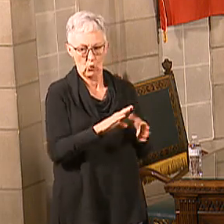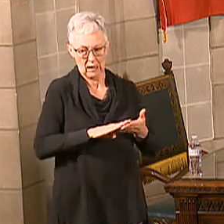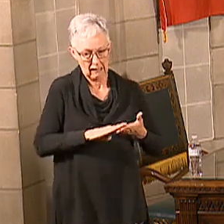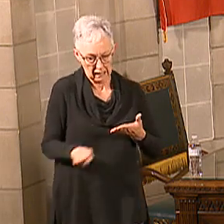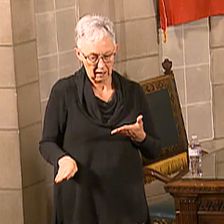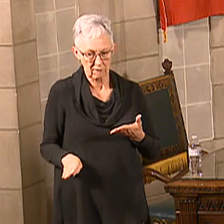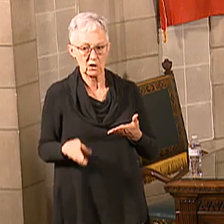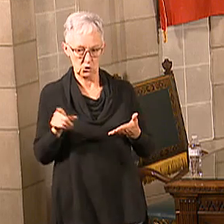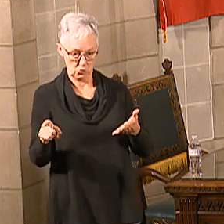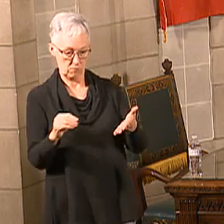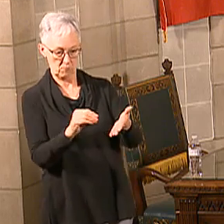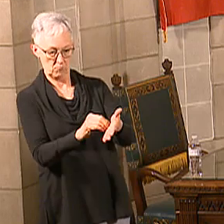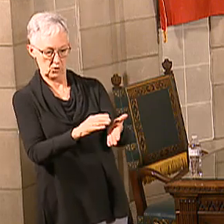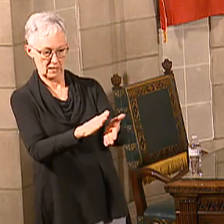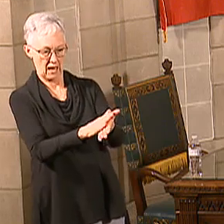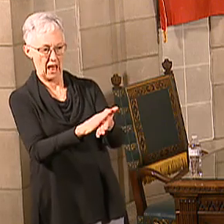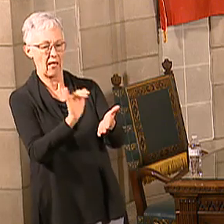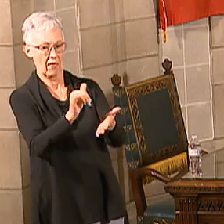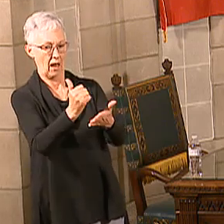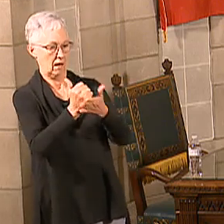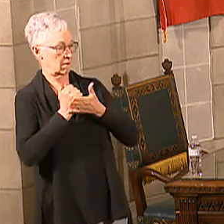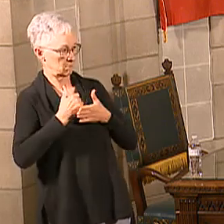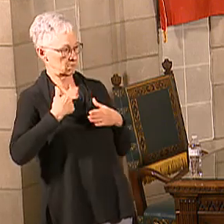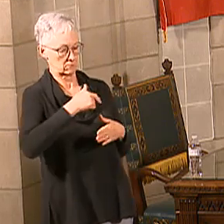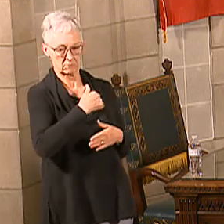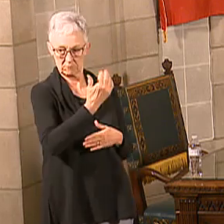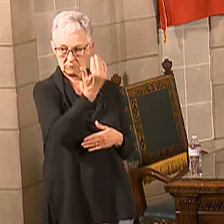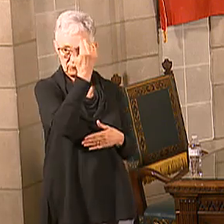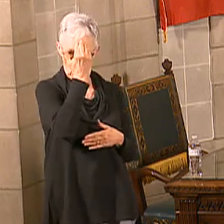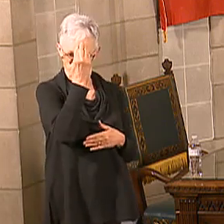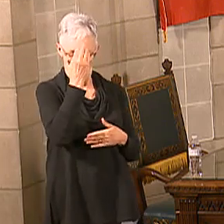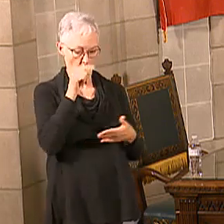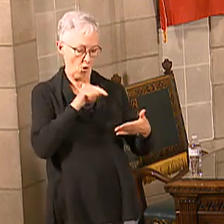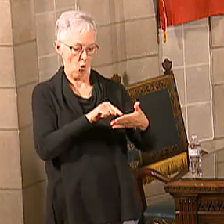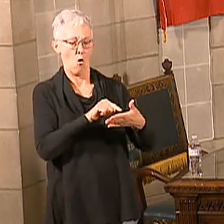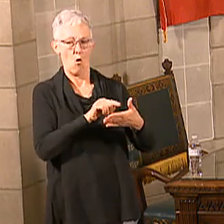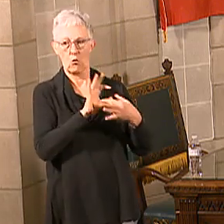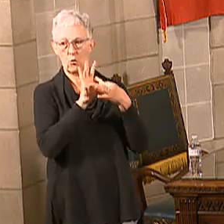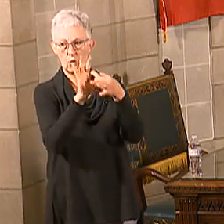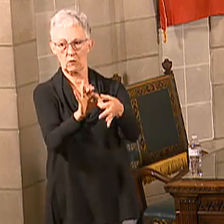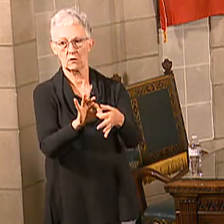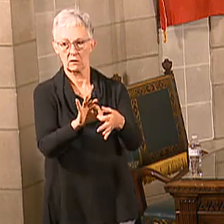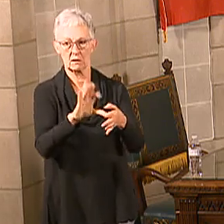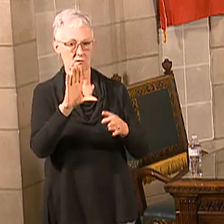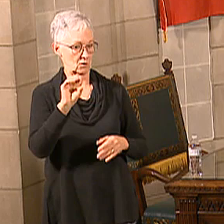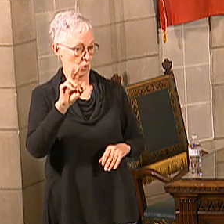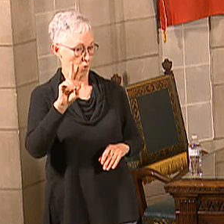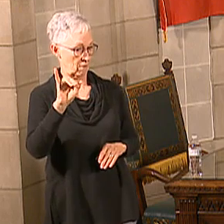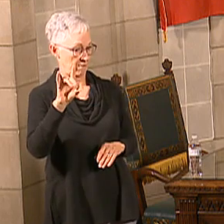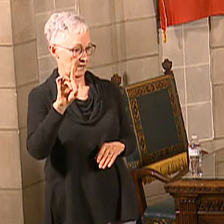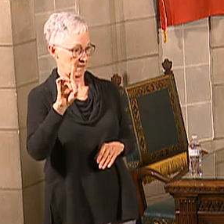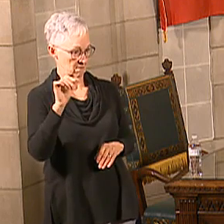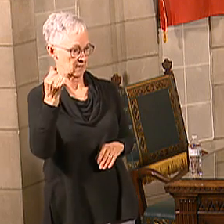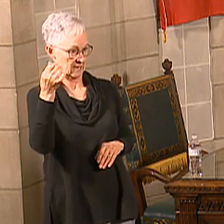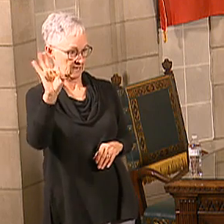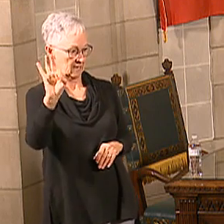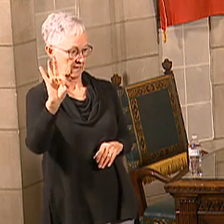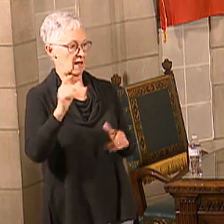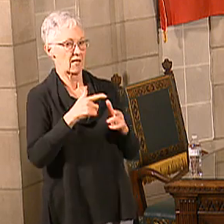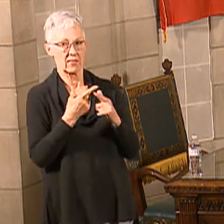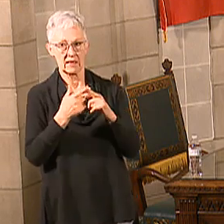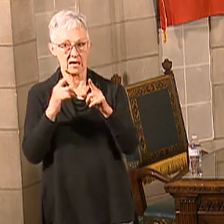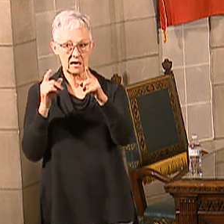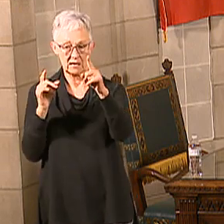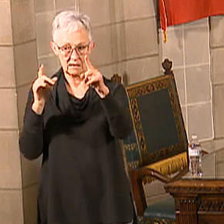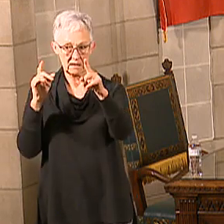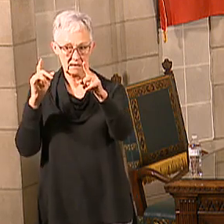that you've had, that'll help us in terms of the flag. When the feds give us the go-ahead and tell us the final rules, we'll quickly amend the